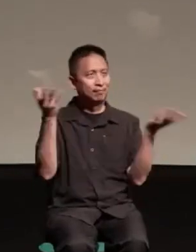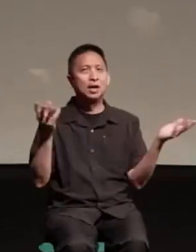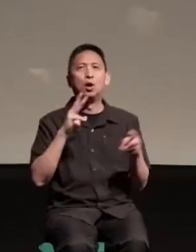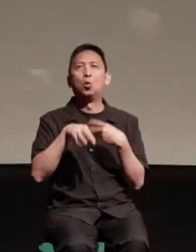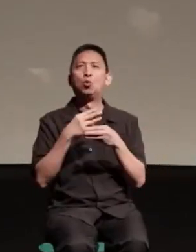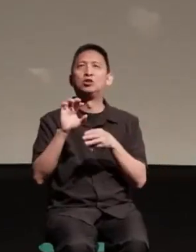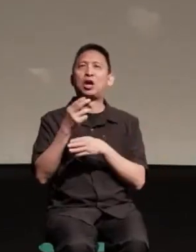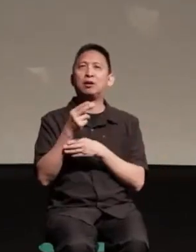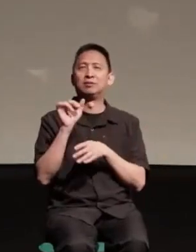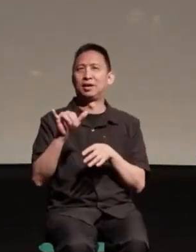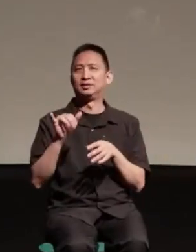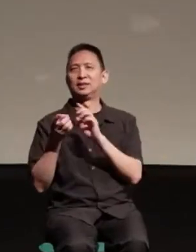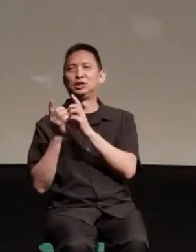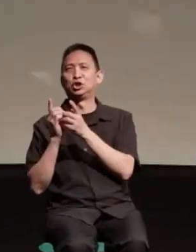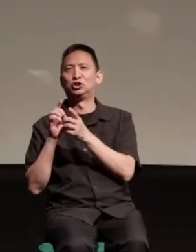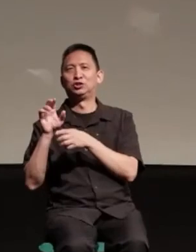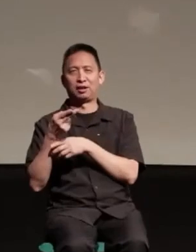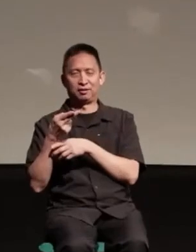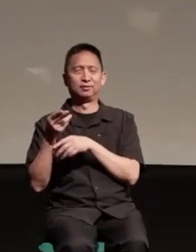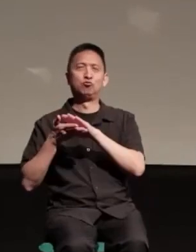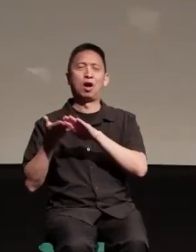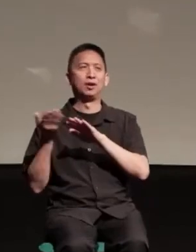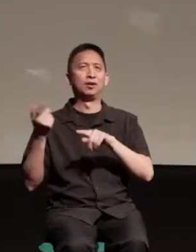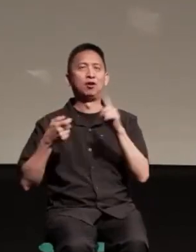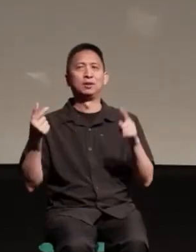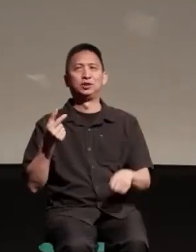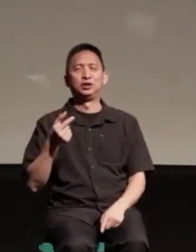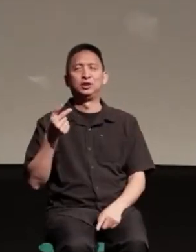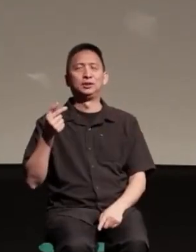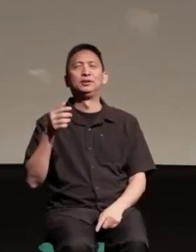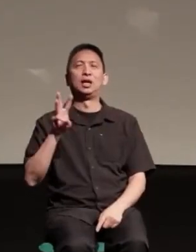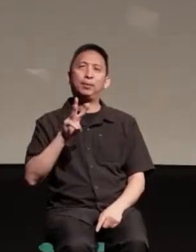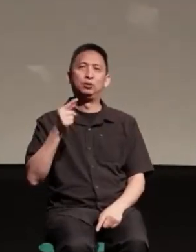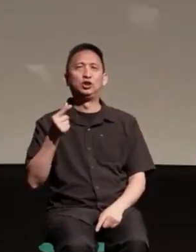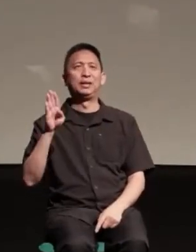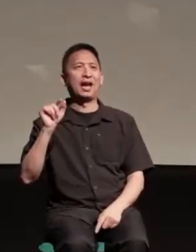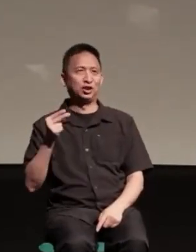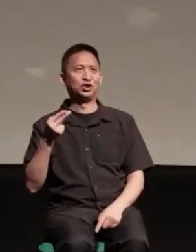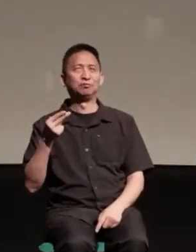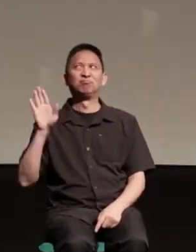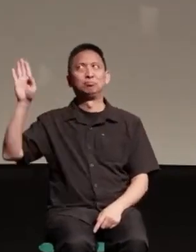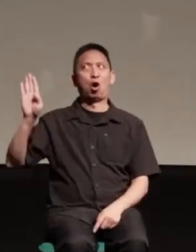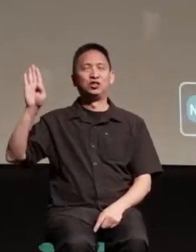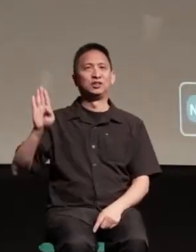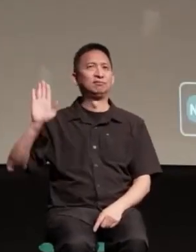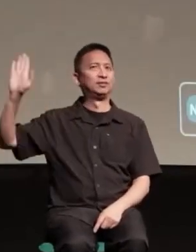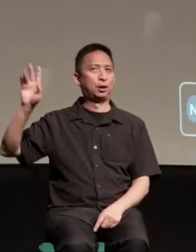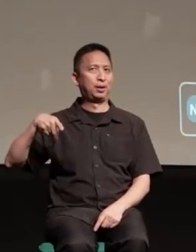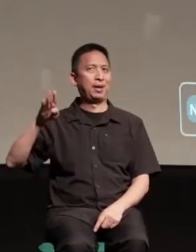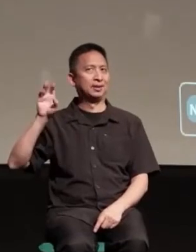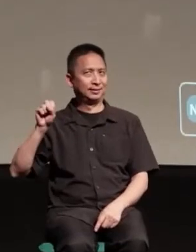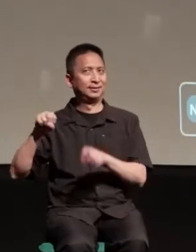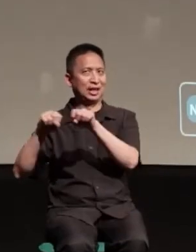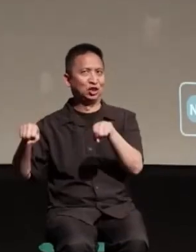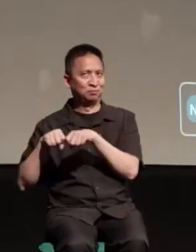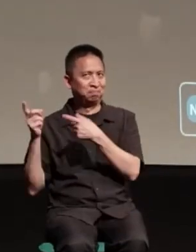channel run based out of GBH, the Boston station. And there's disparities even within the